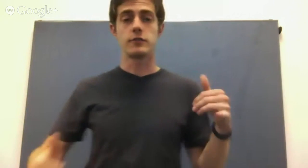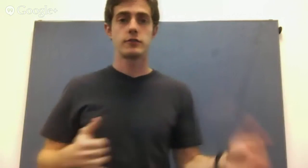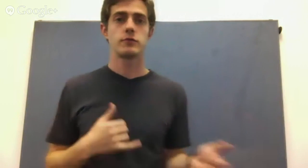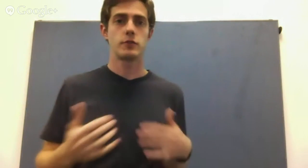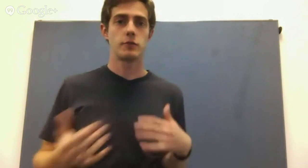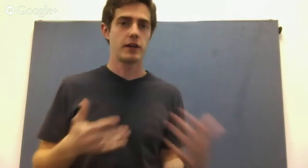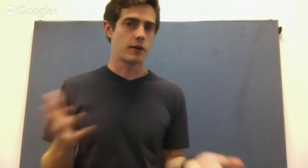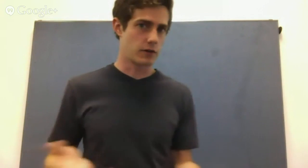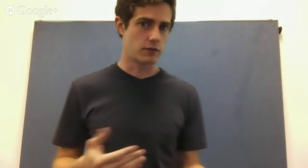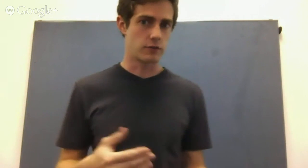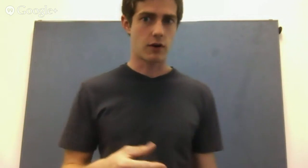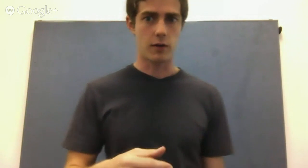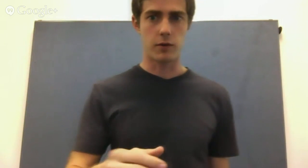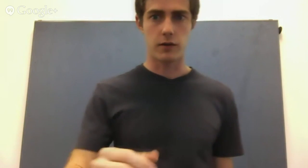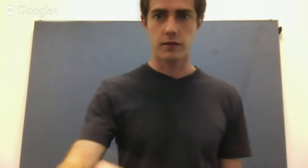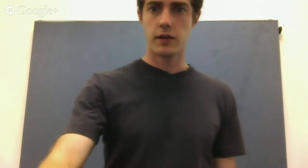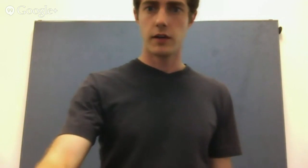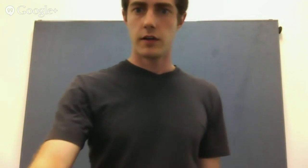matters depending on what you're describing.